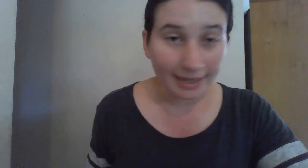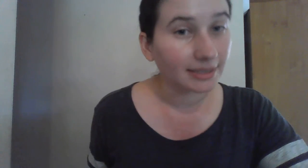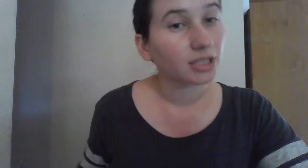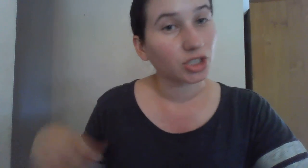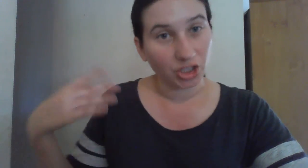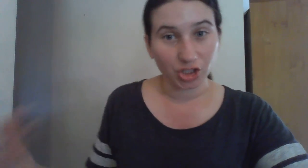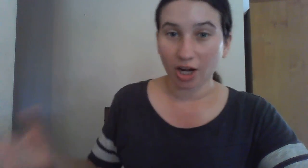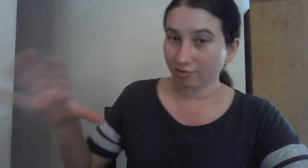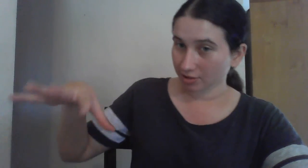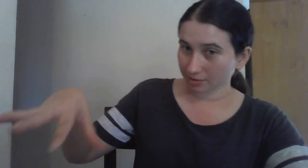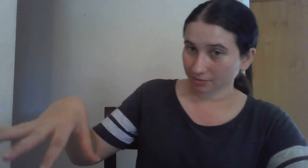Find, discover.